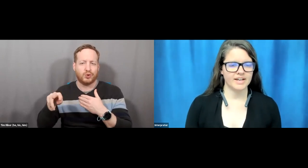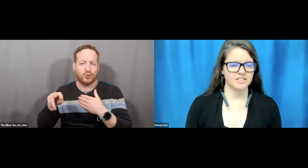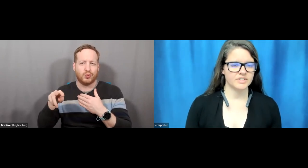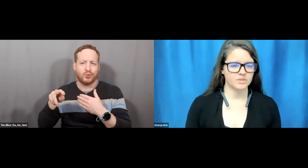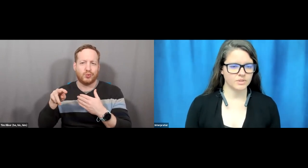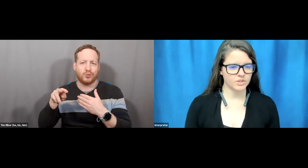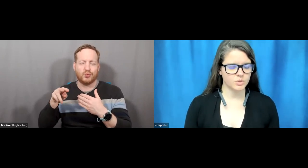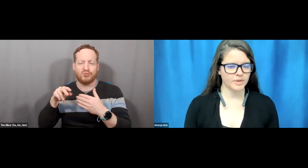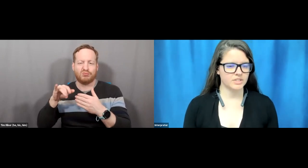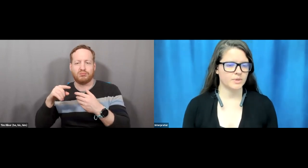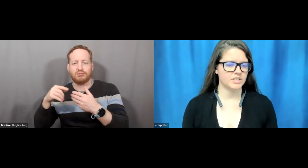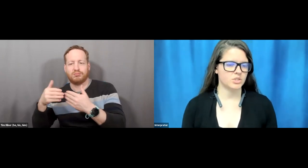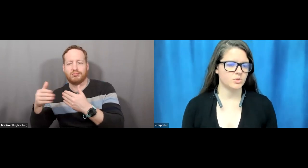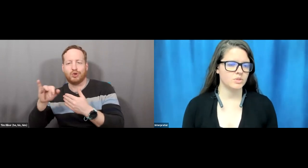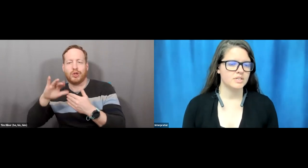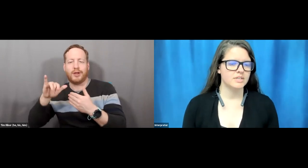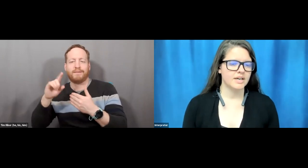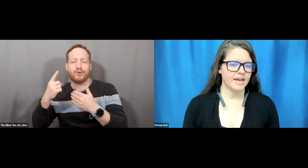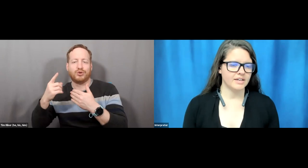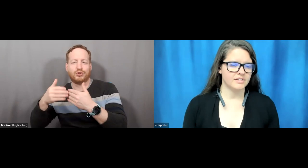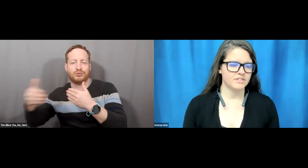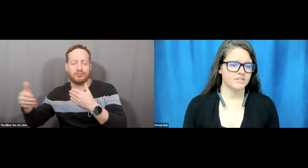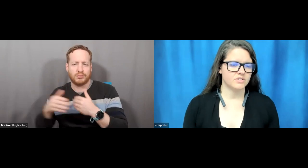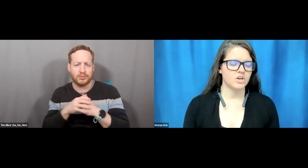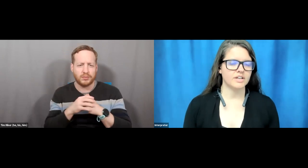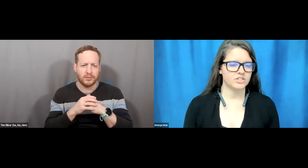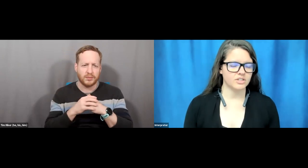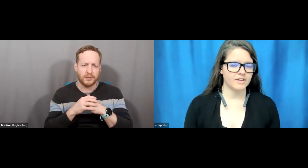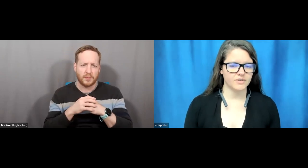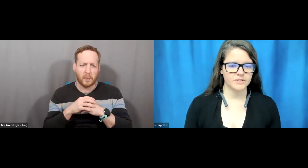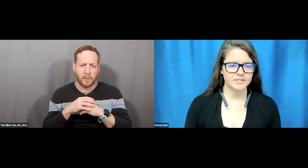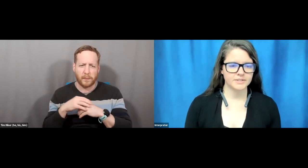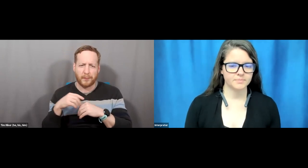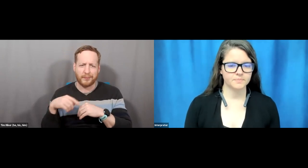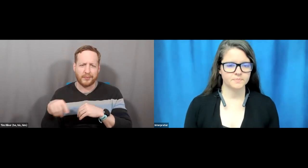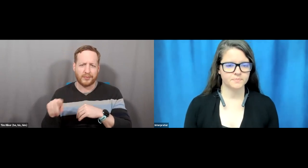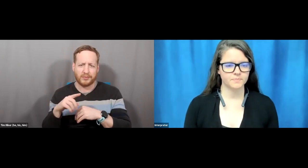next fiscal year 2022 and starting in July 1st?